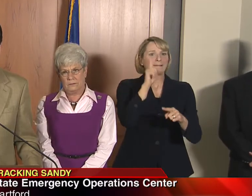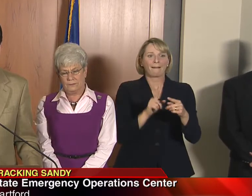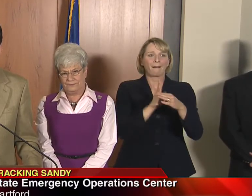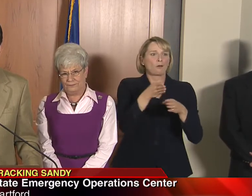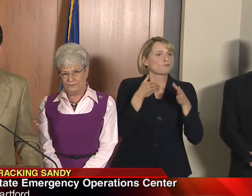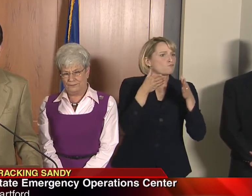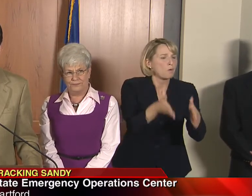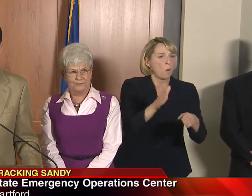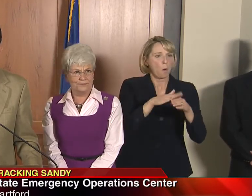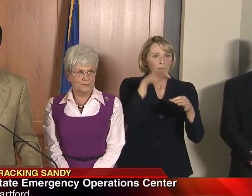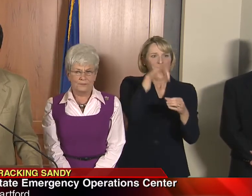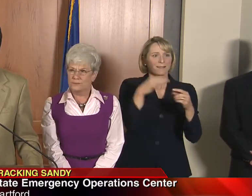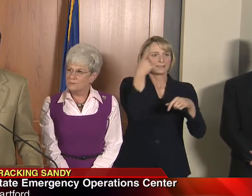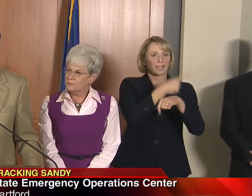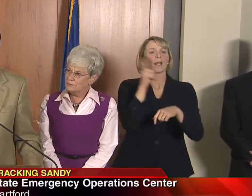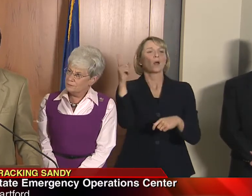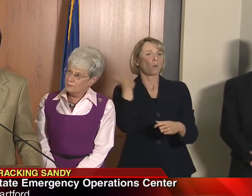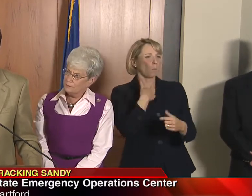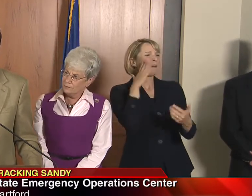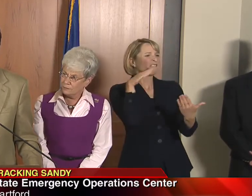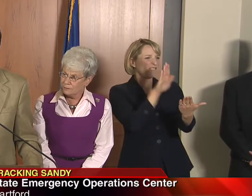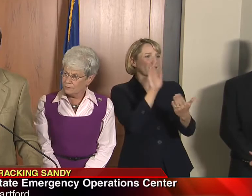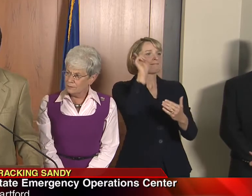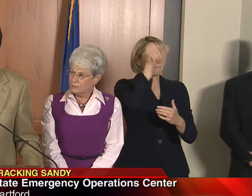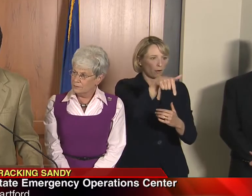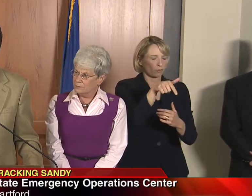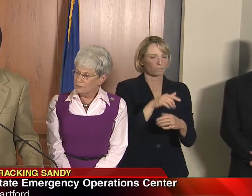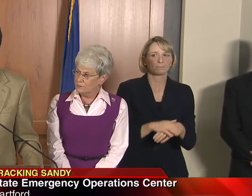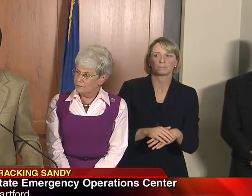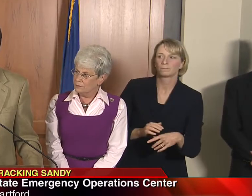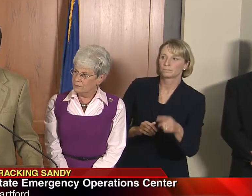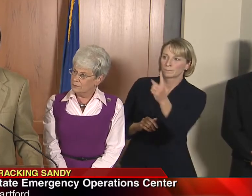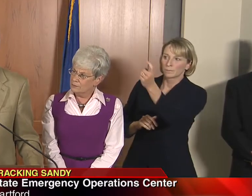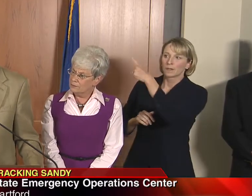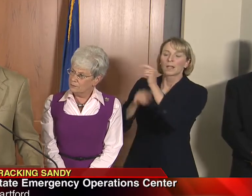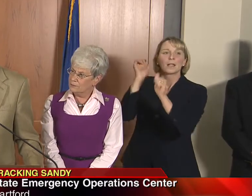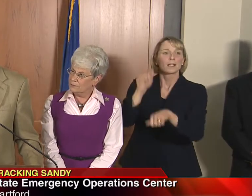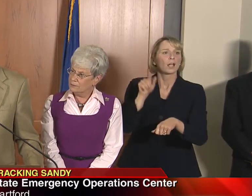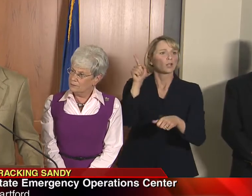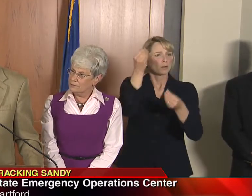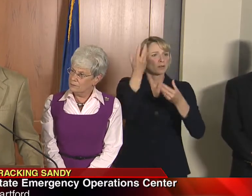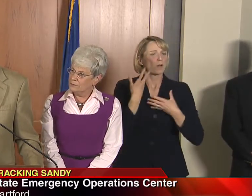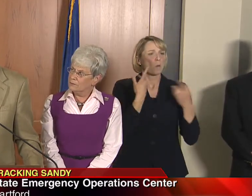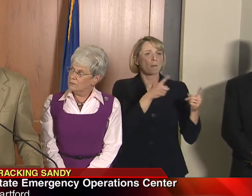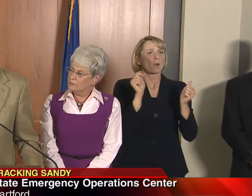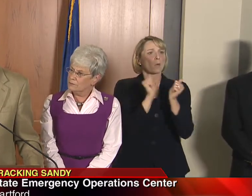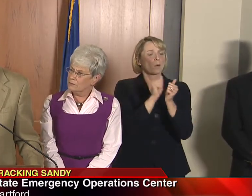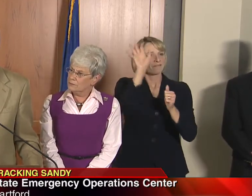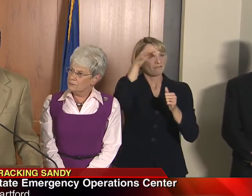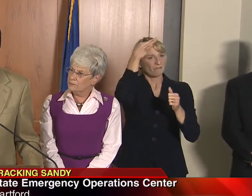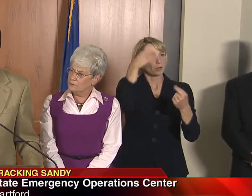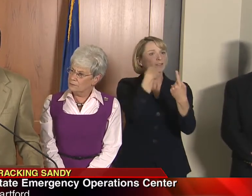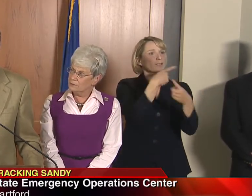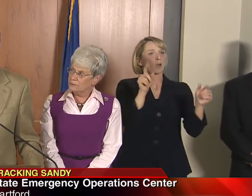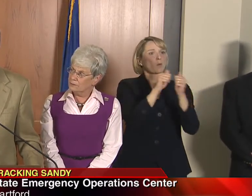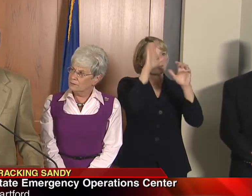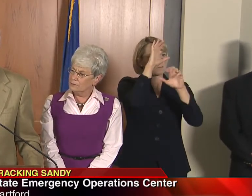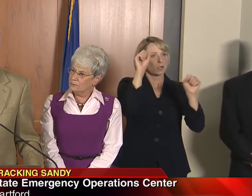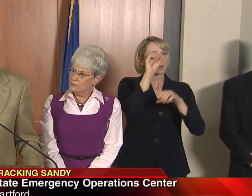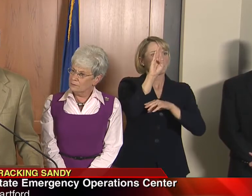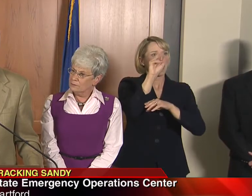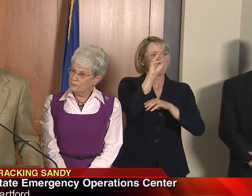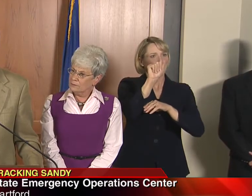when we come to it. Can you give us an update on the federal declaration with President Obama? I spoke to the president